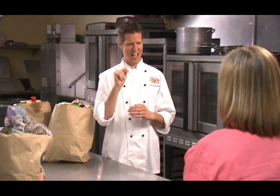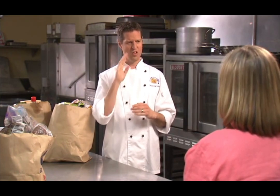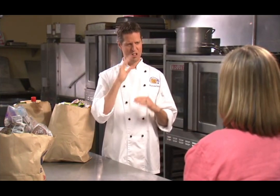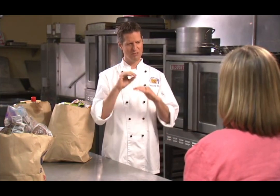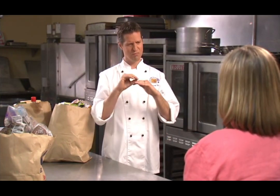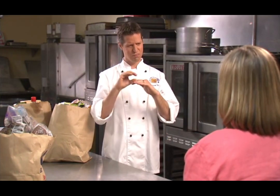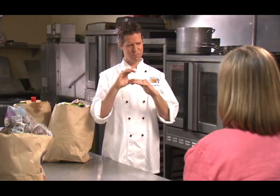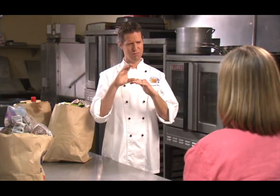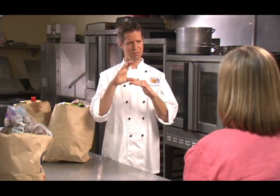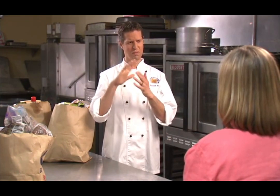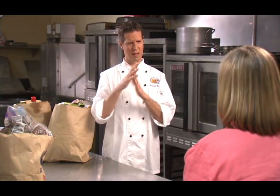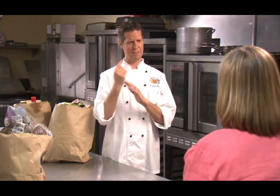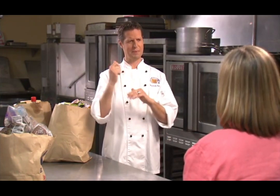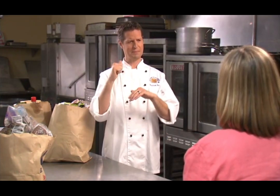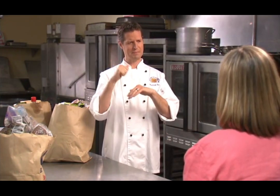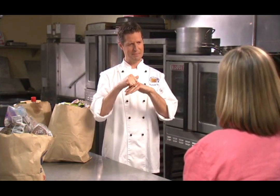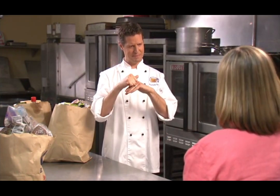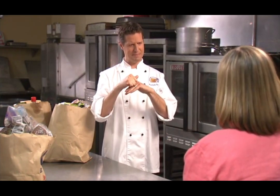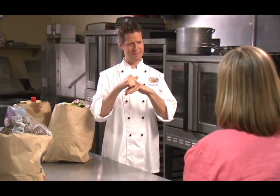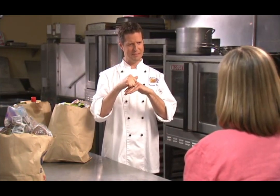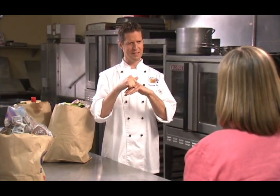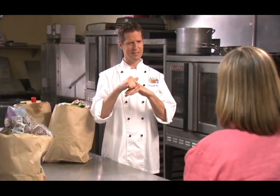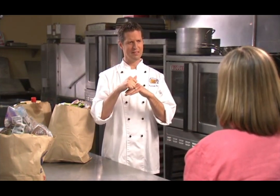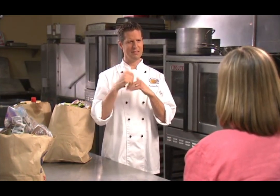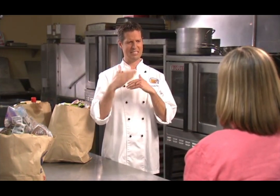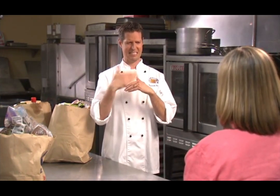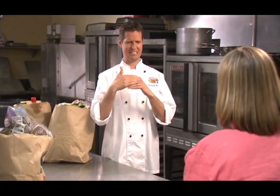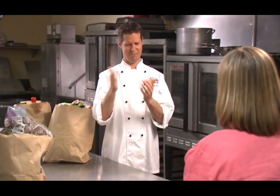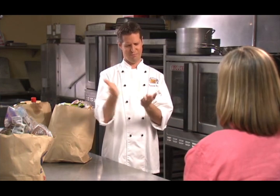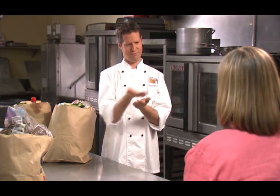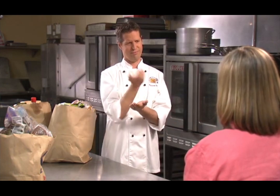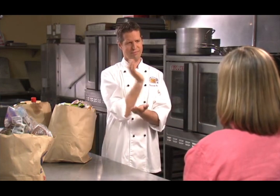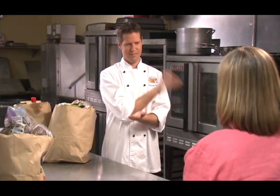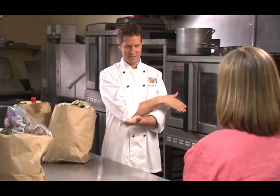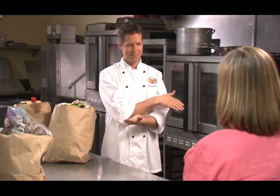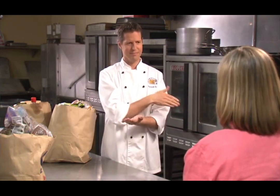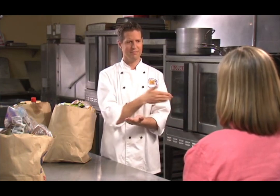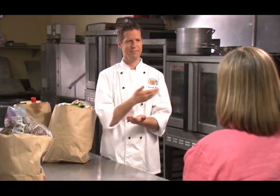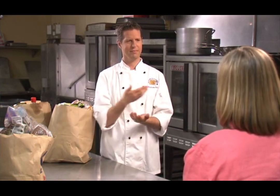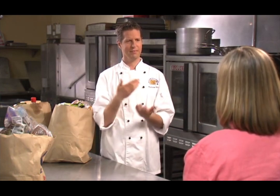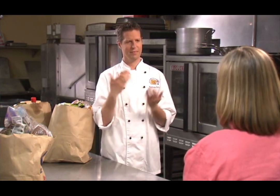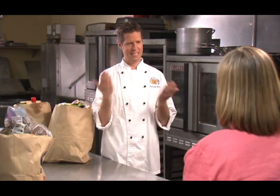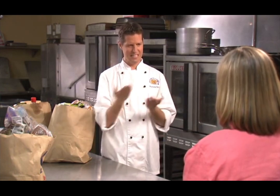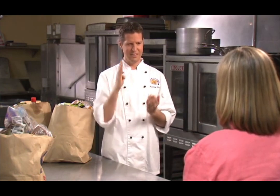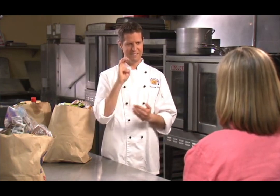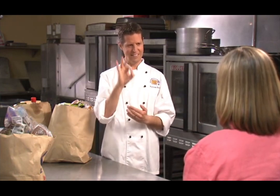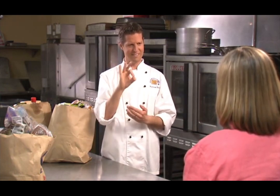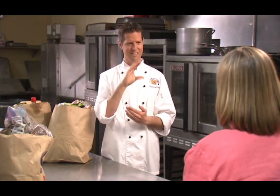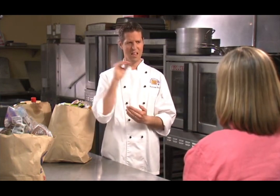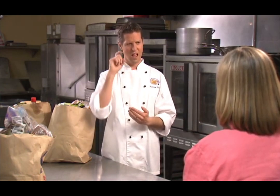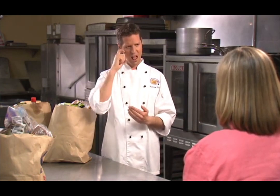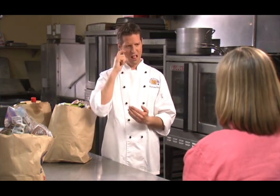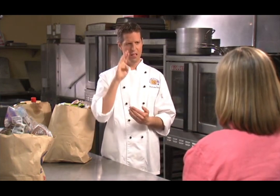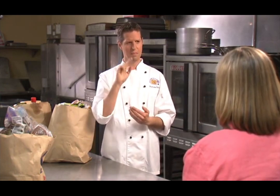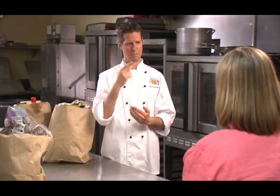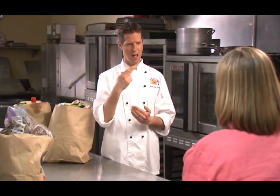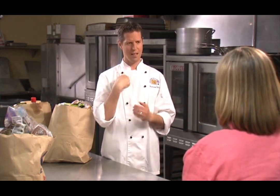so that the fat will rise to the top, harden, and be easy to remove. Here's a beef and onion broth I